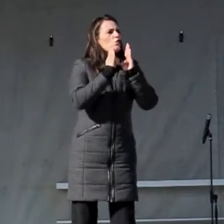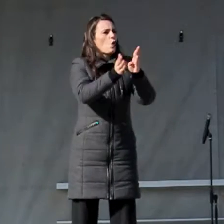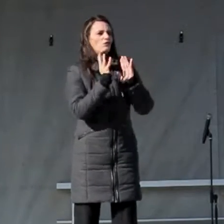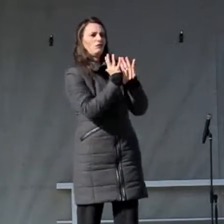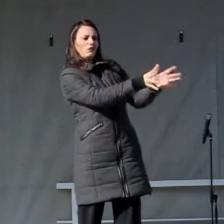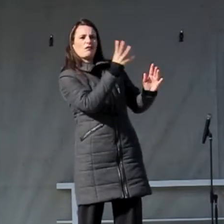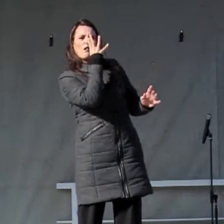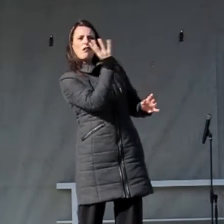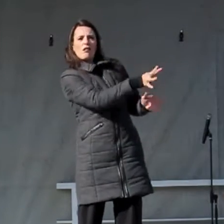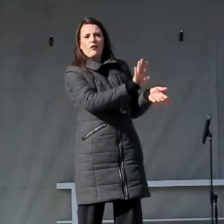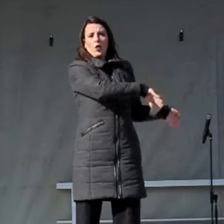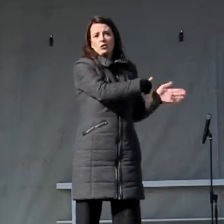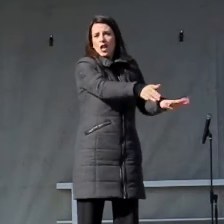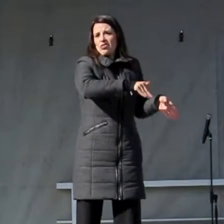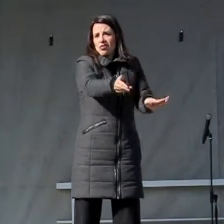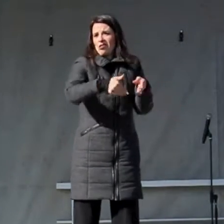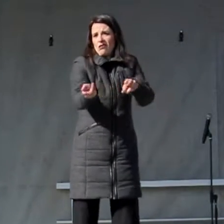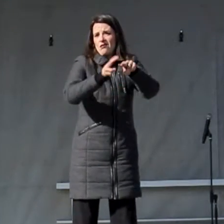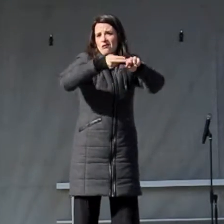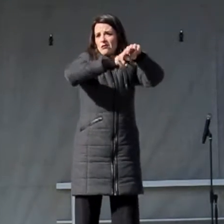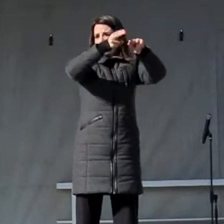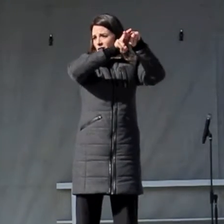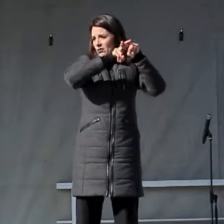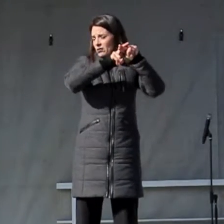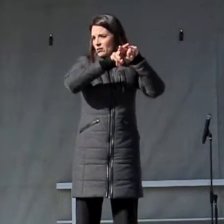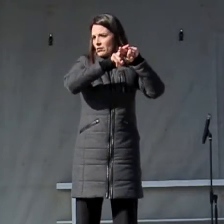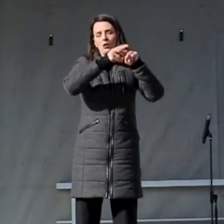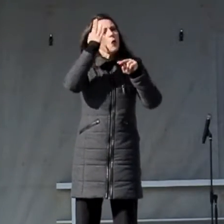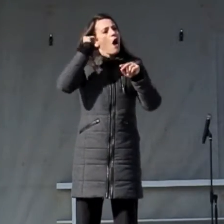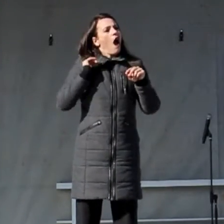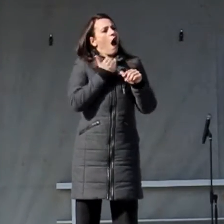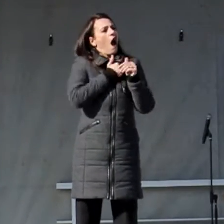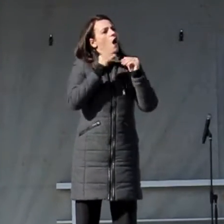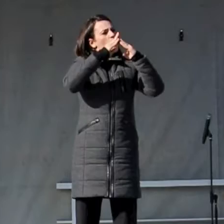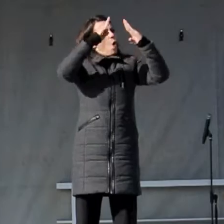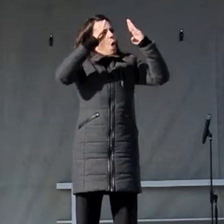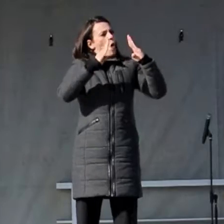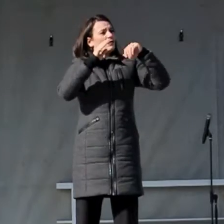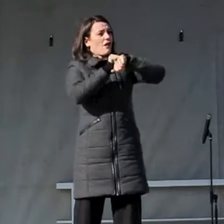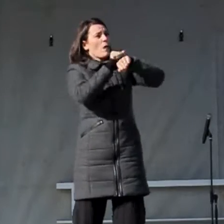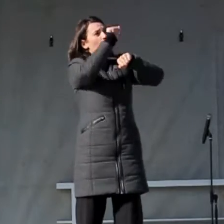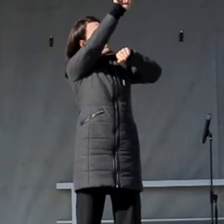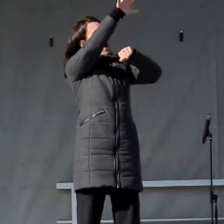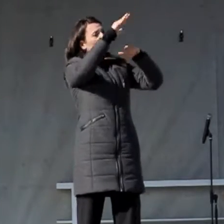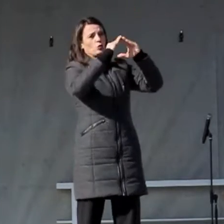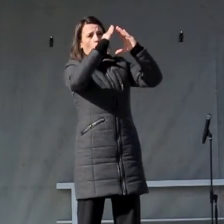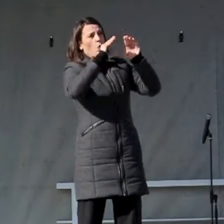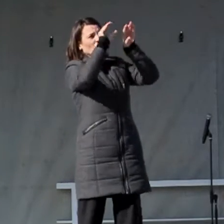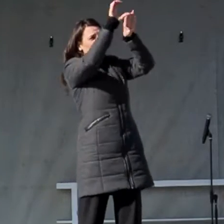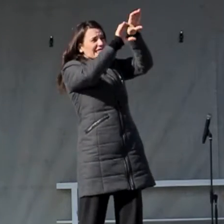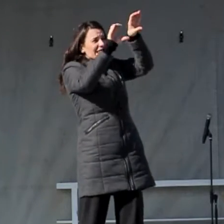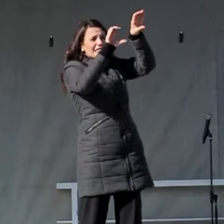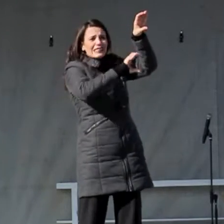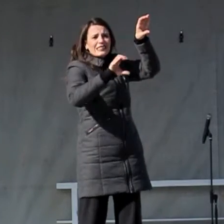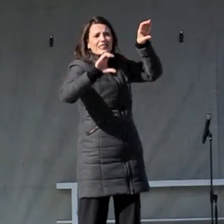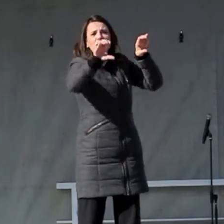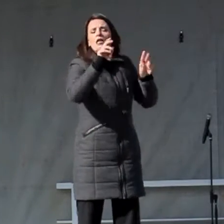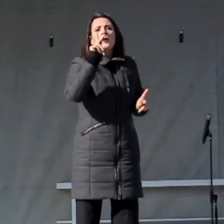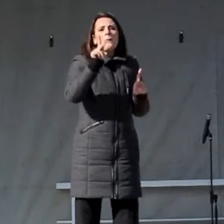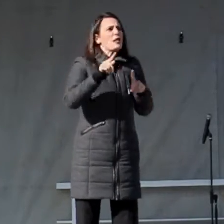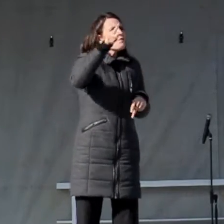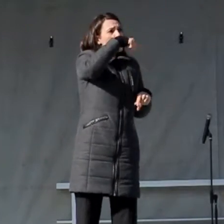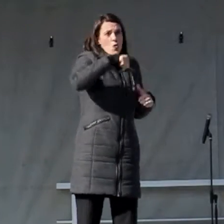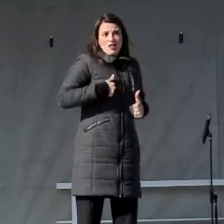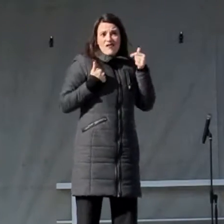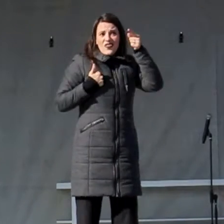die. Inaccessible because our homes are built on cliffs, on mountains, and these people